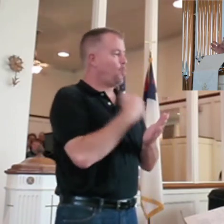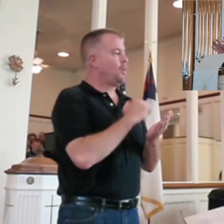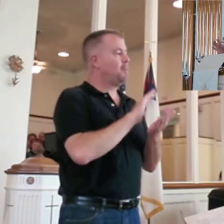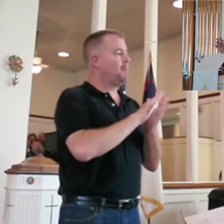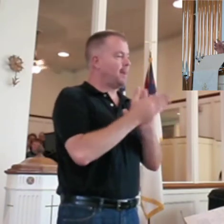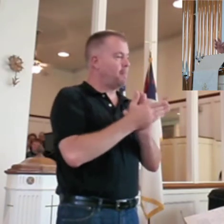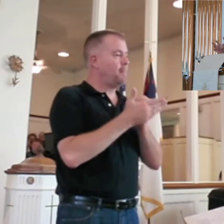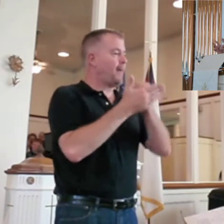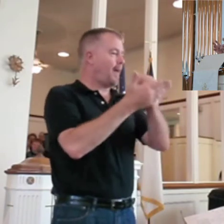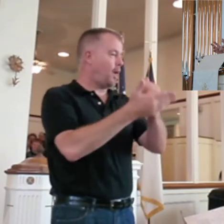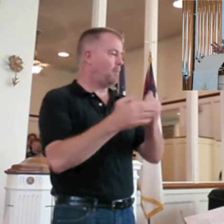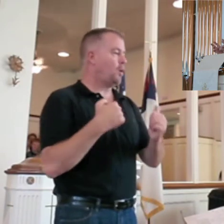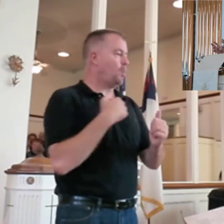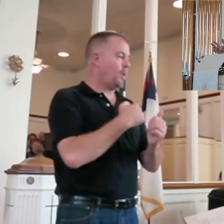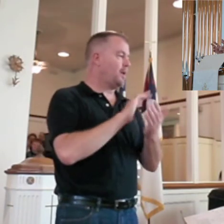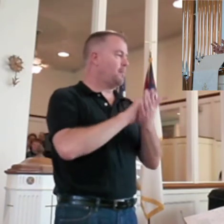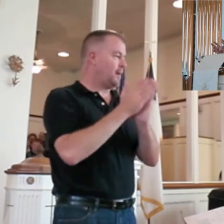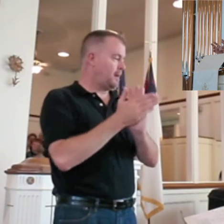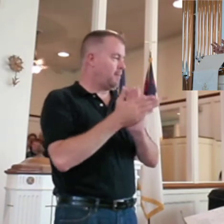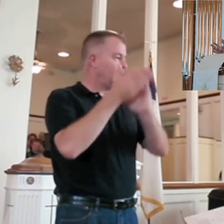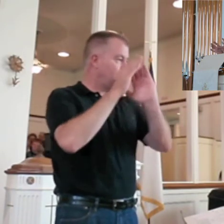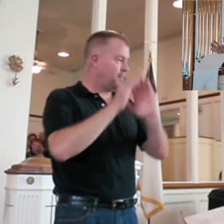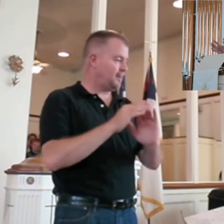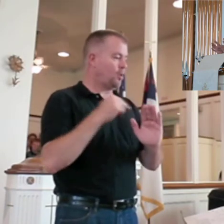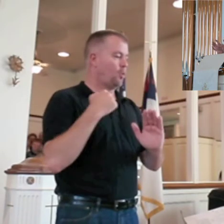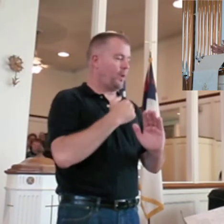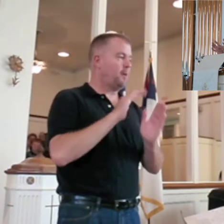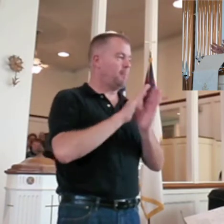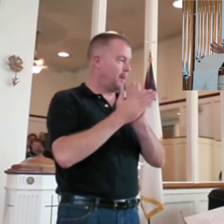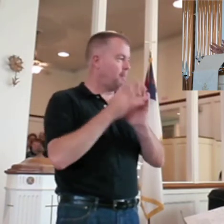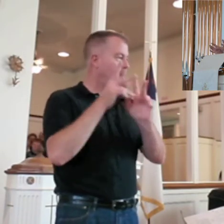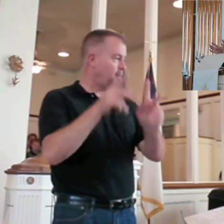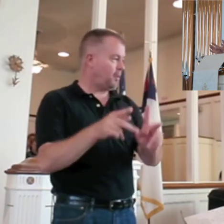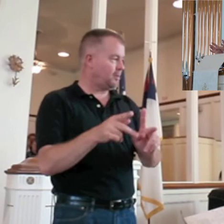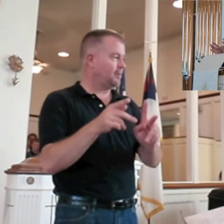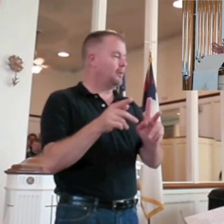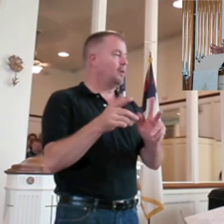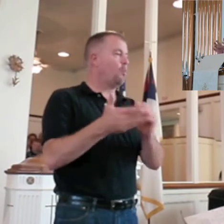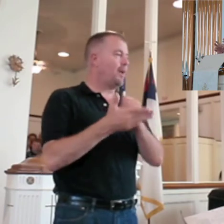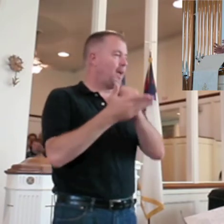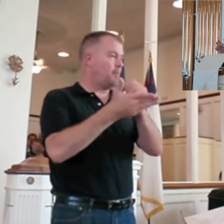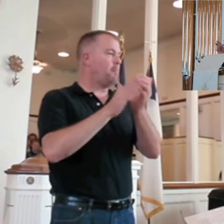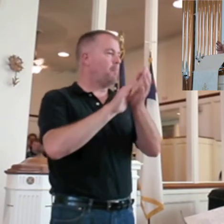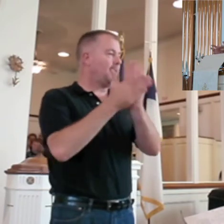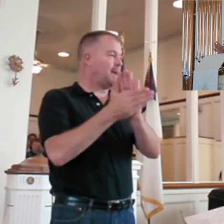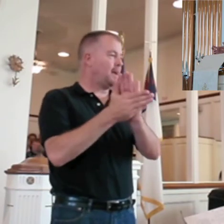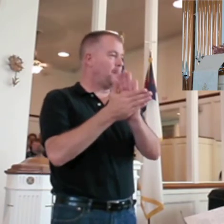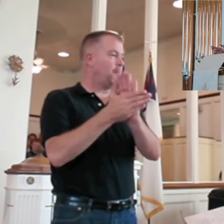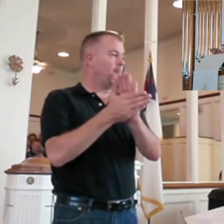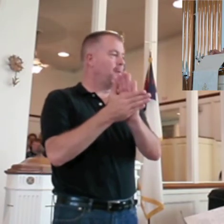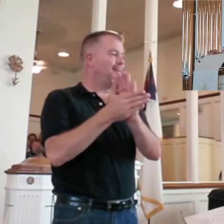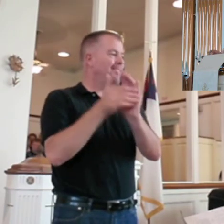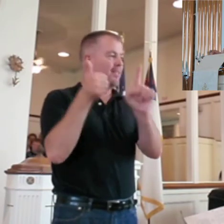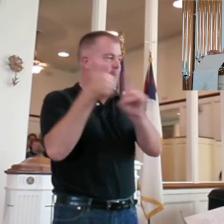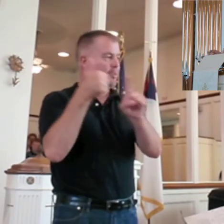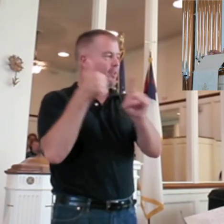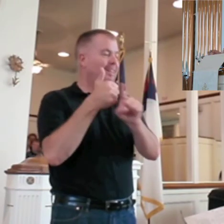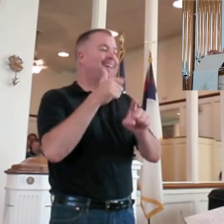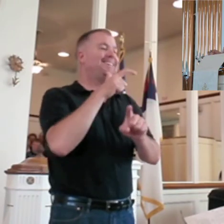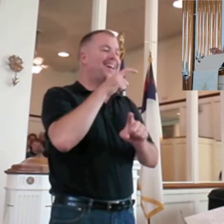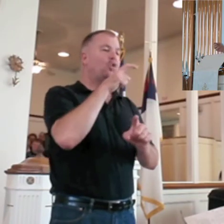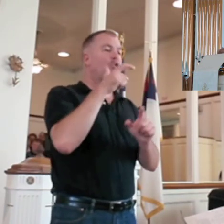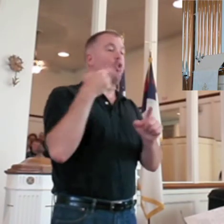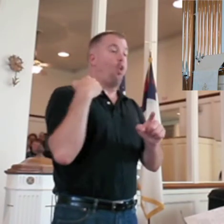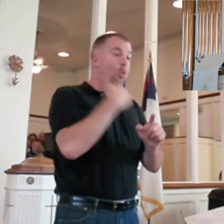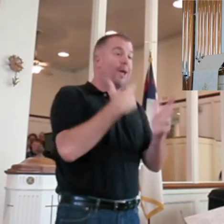that helps the person to become who they are and who they want to become, not who we